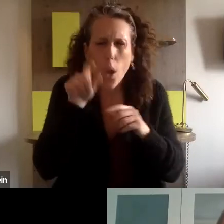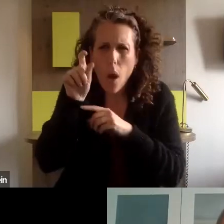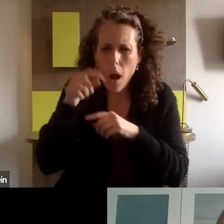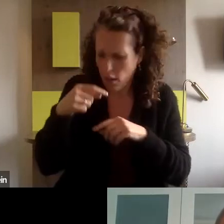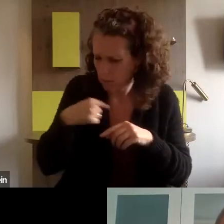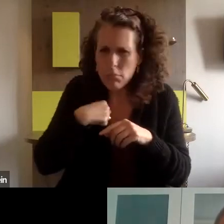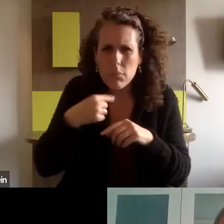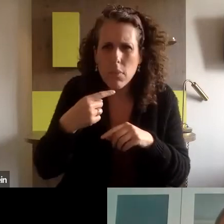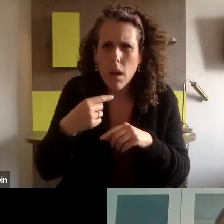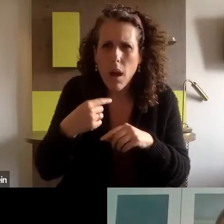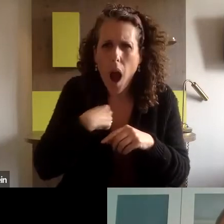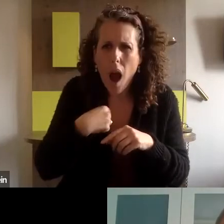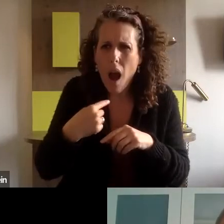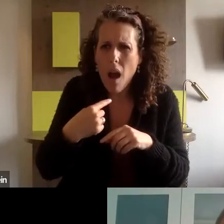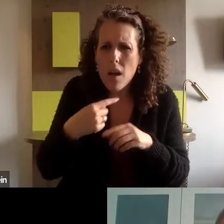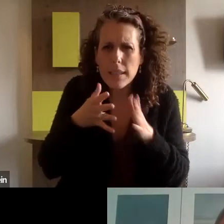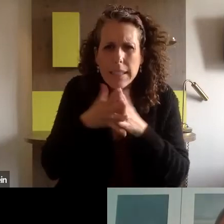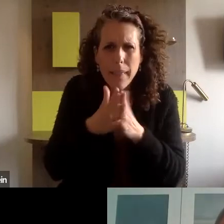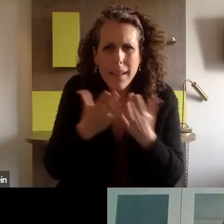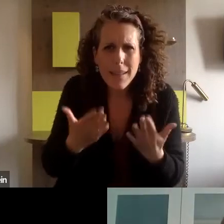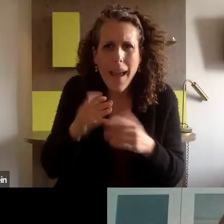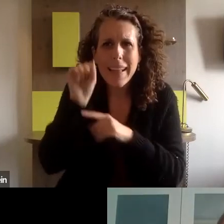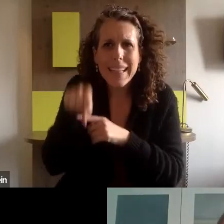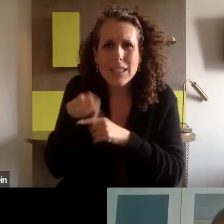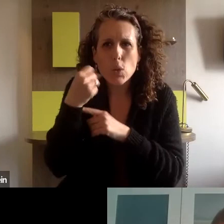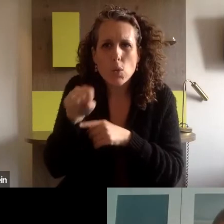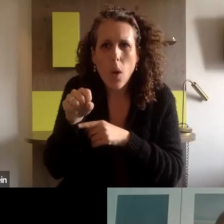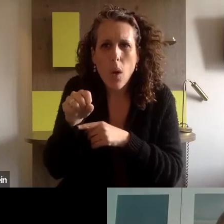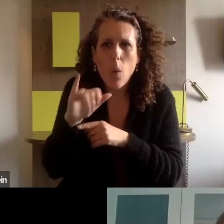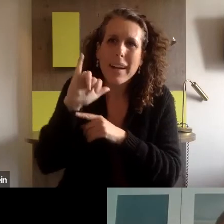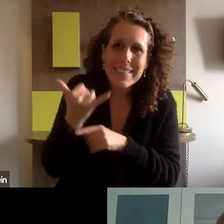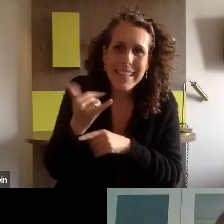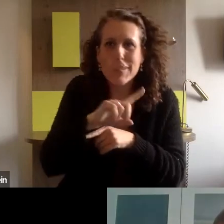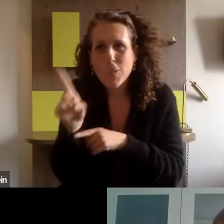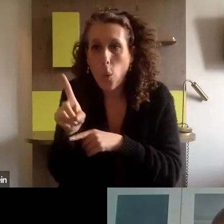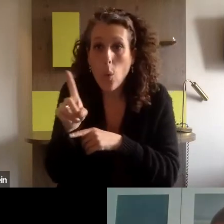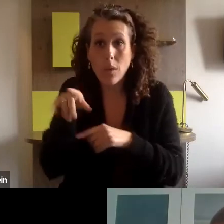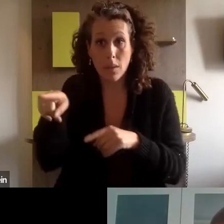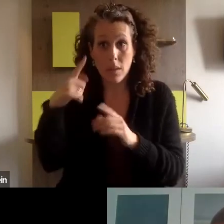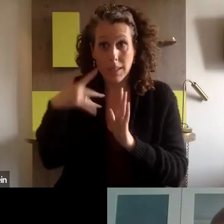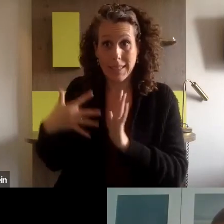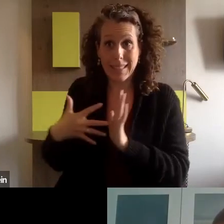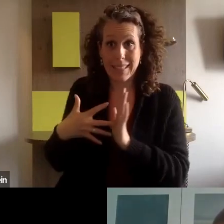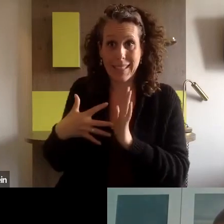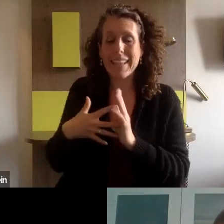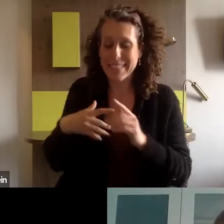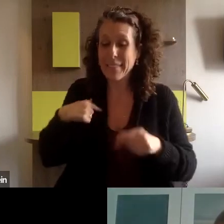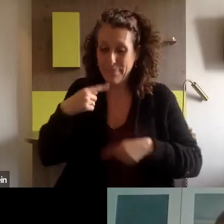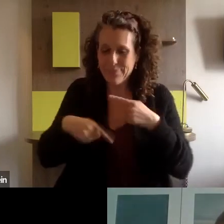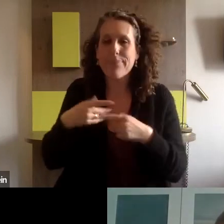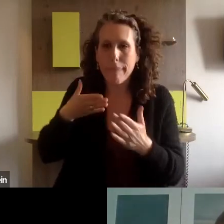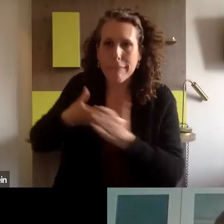vocabulary yes/no test. For the yes/no test, we run into a problem.